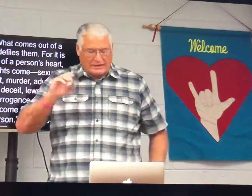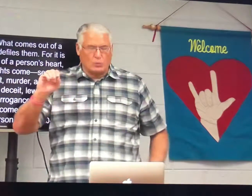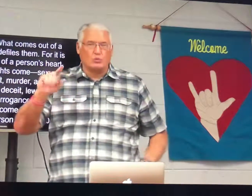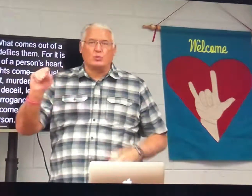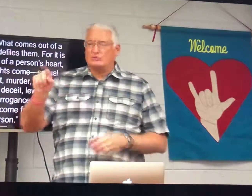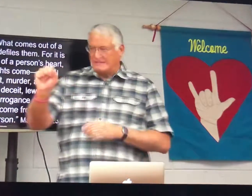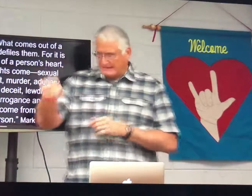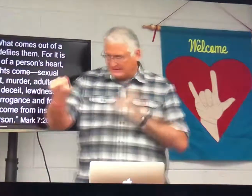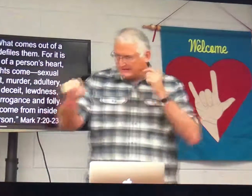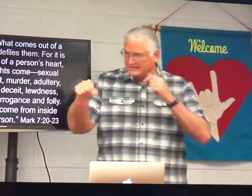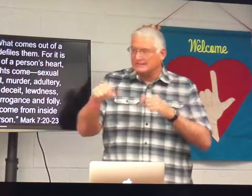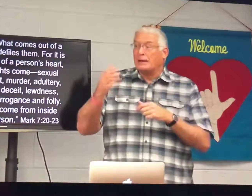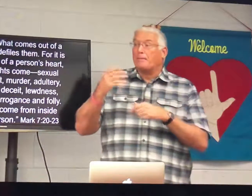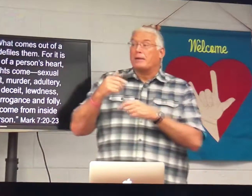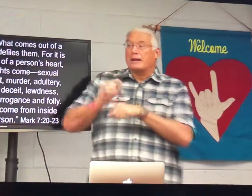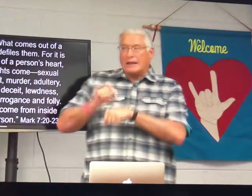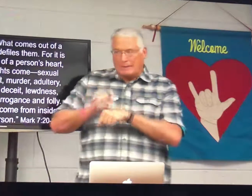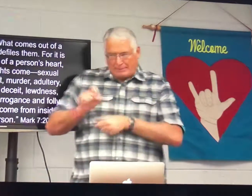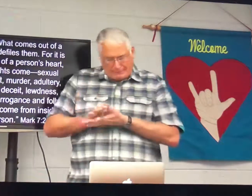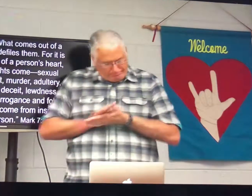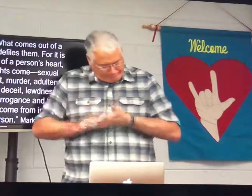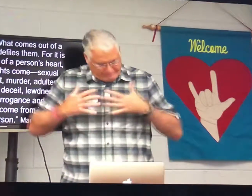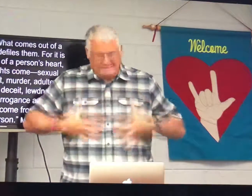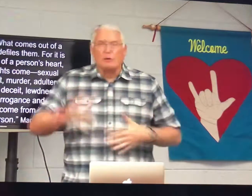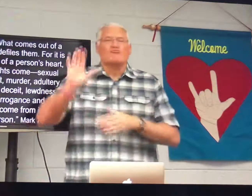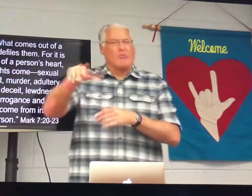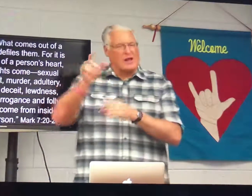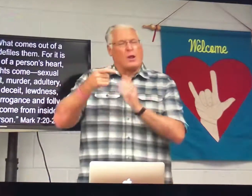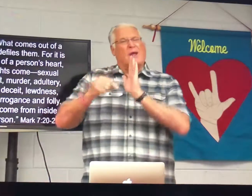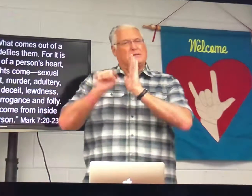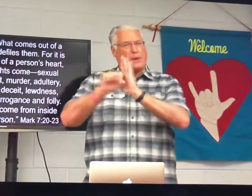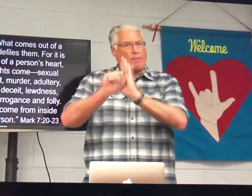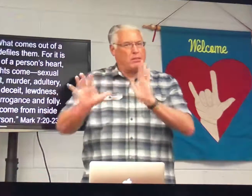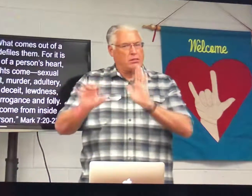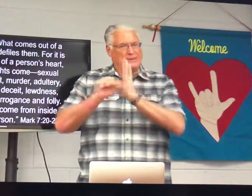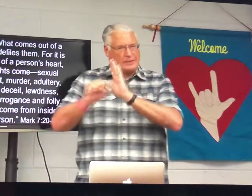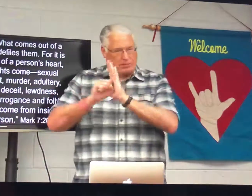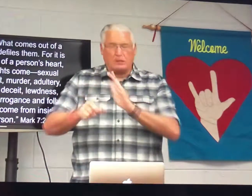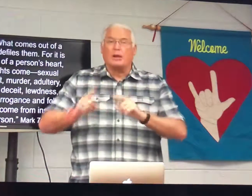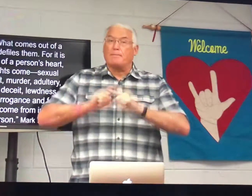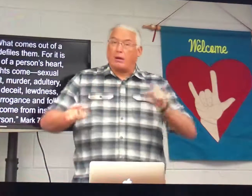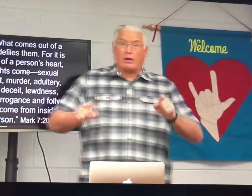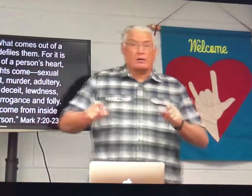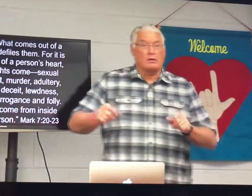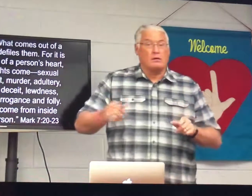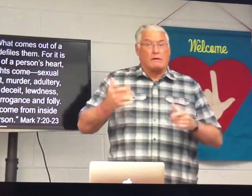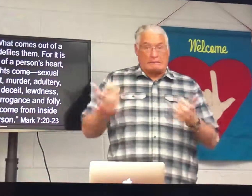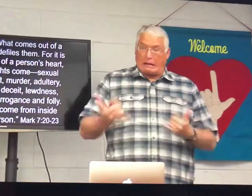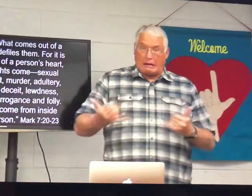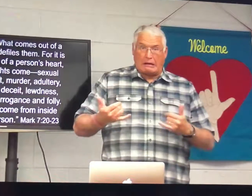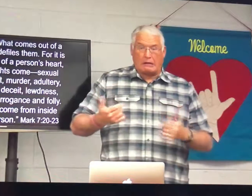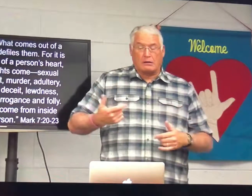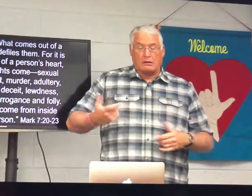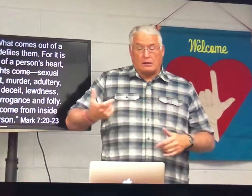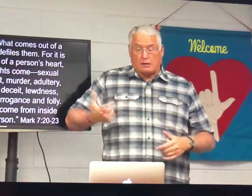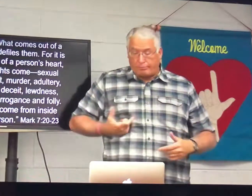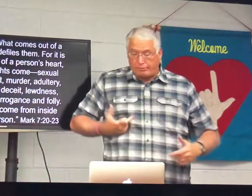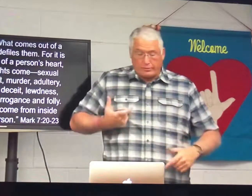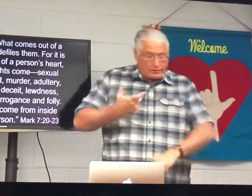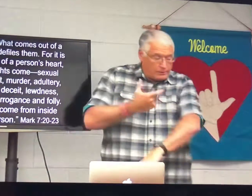It's a base hit, but if Echeverria is in a good rhythm and out in the lineup every day, he makes his play. He makes his play all the time. Yep. But a little bit of